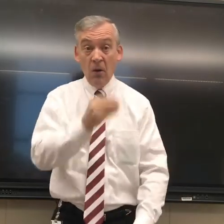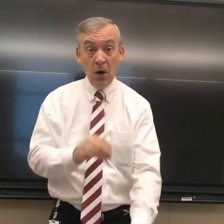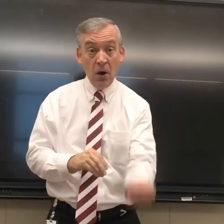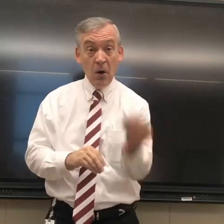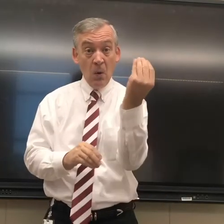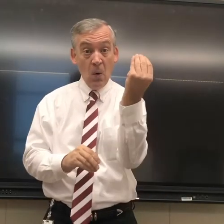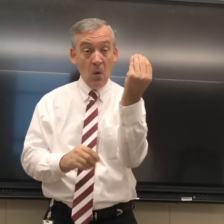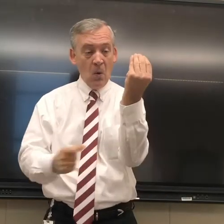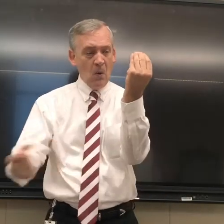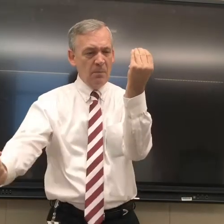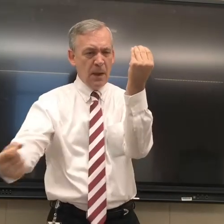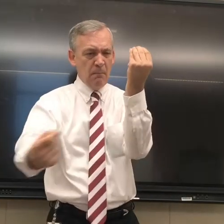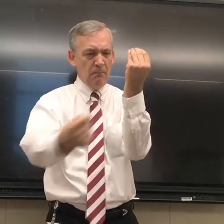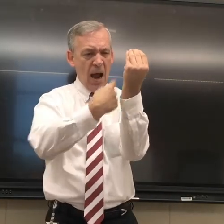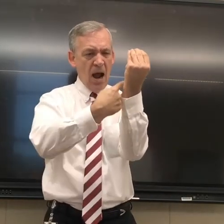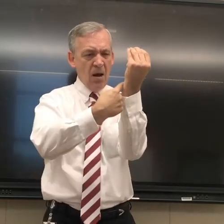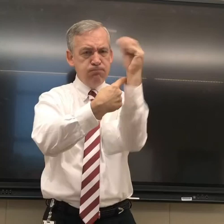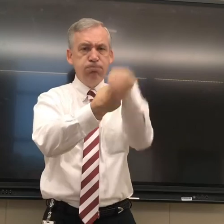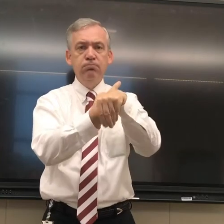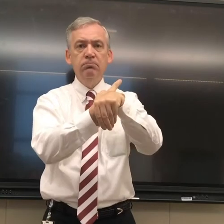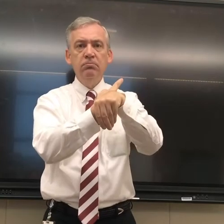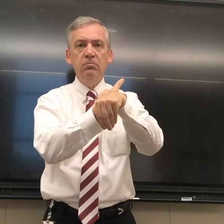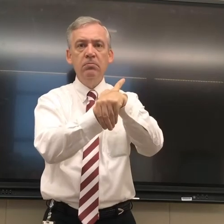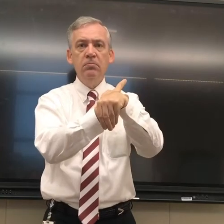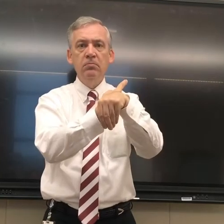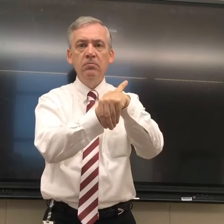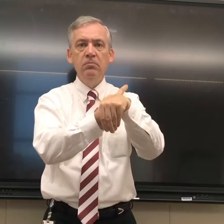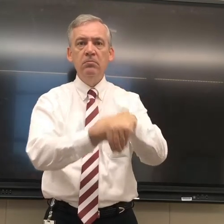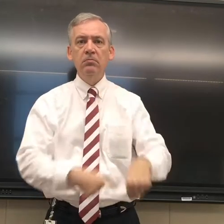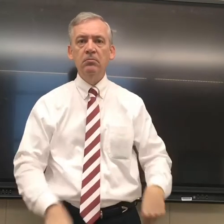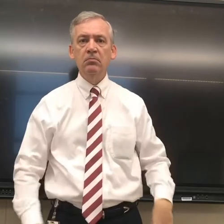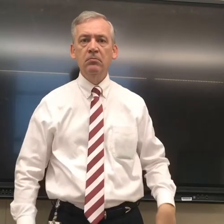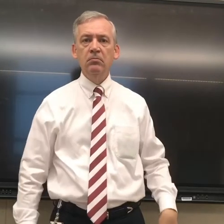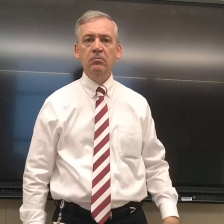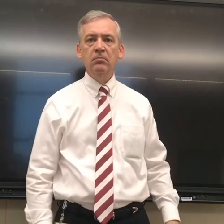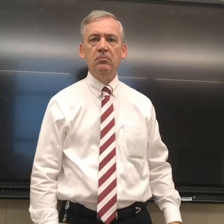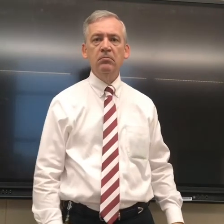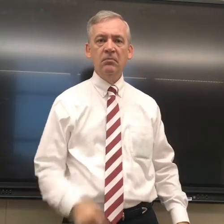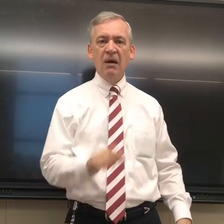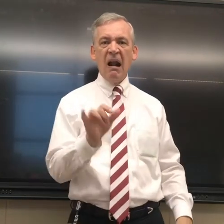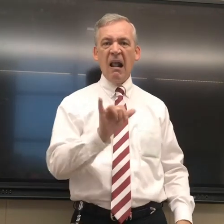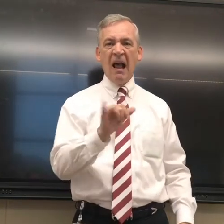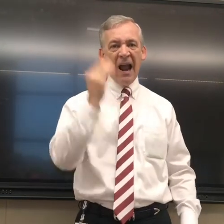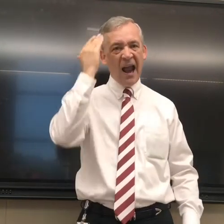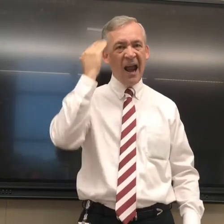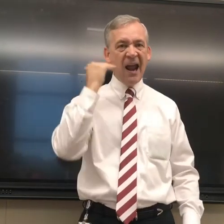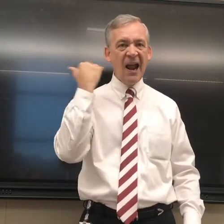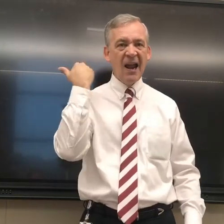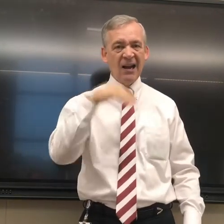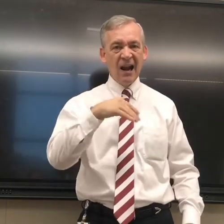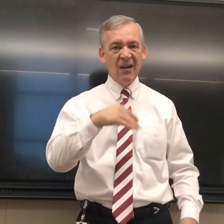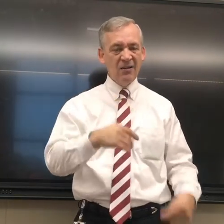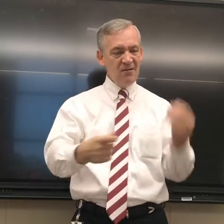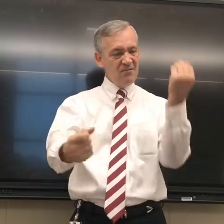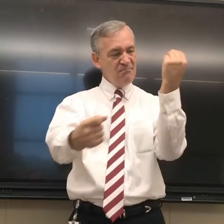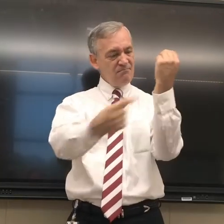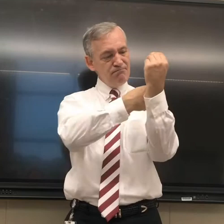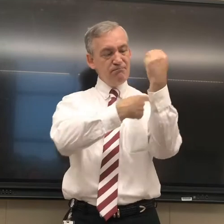Who out got there, Miss Lottie's backside came